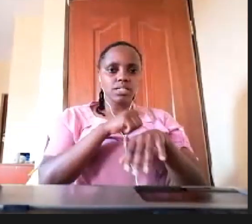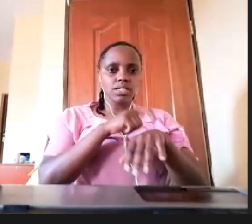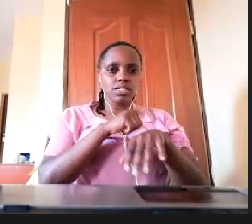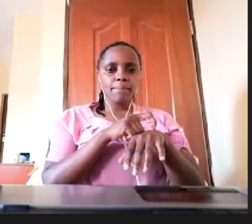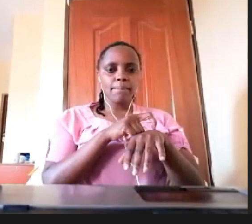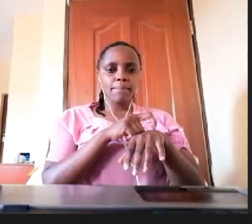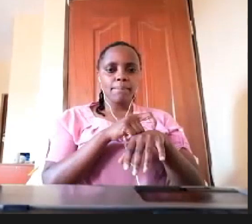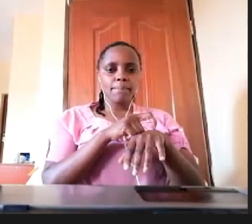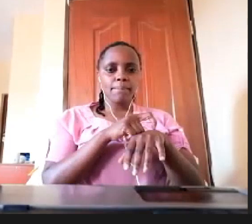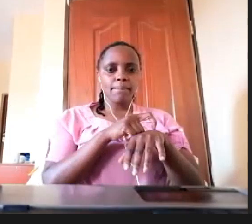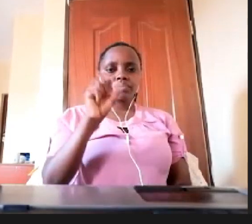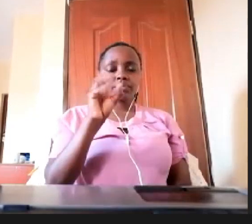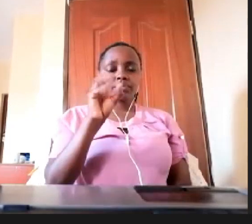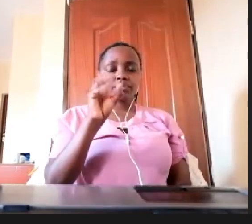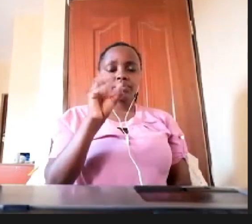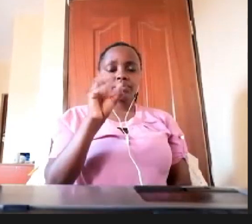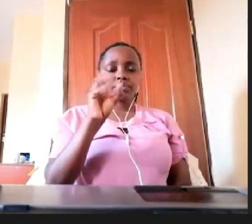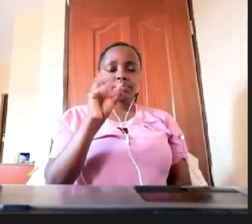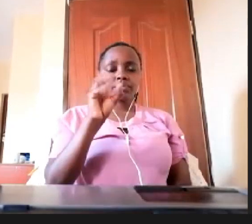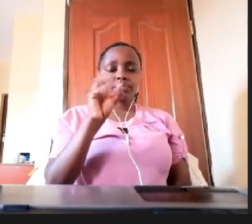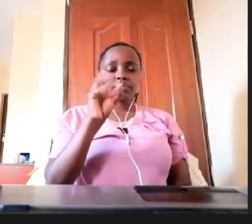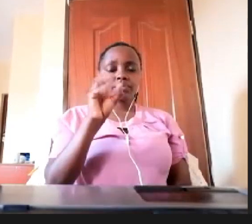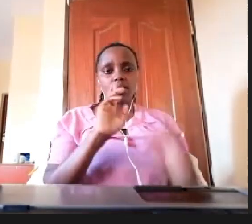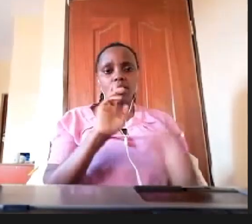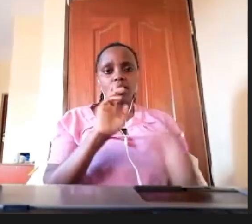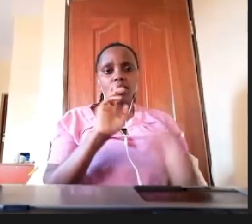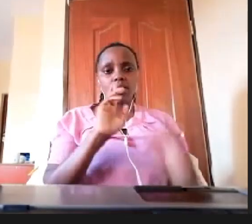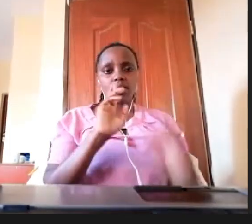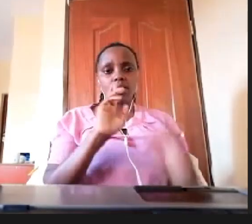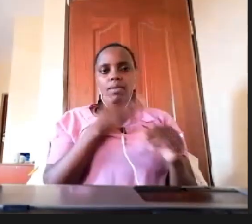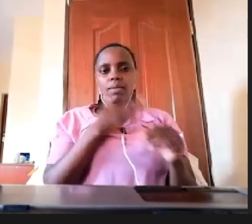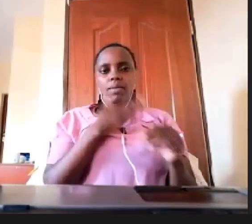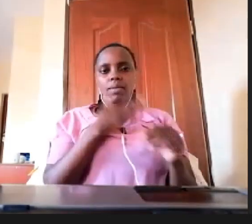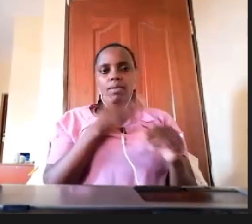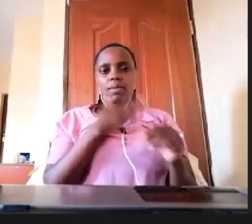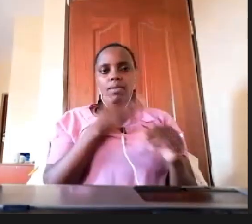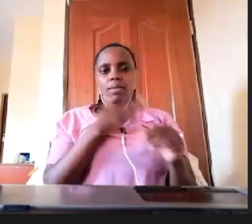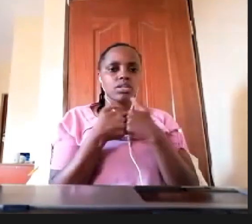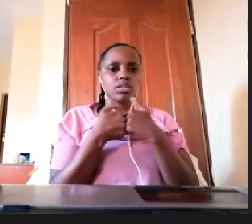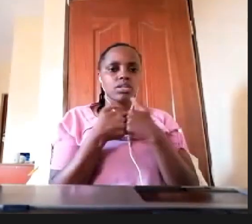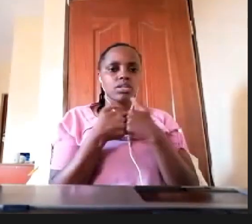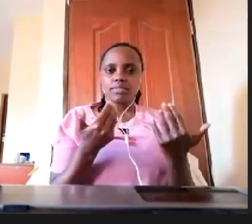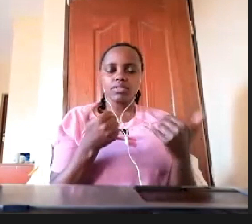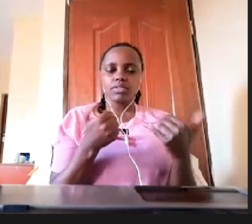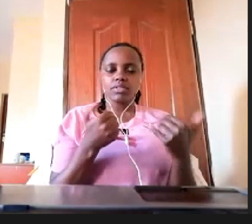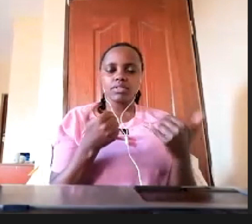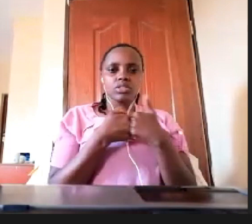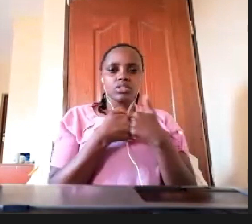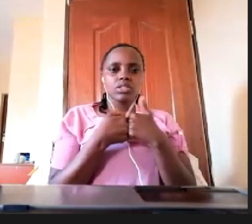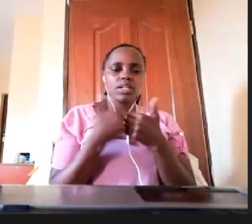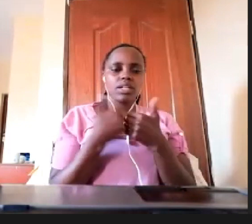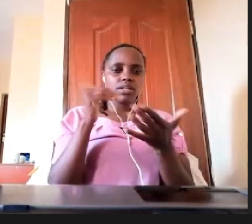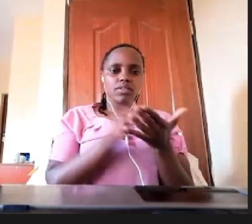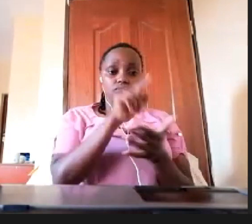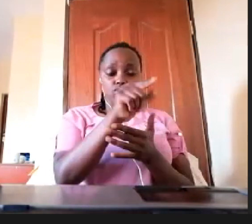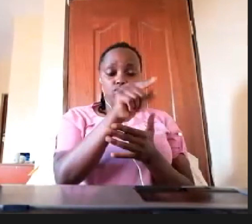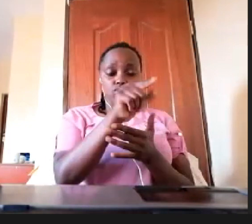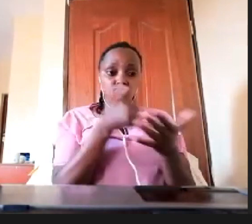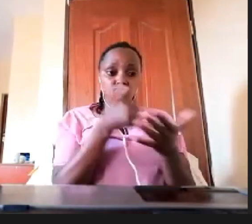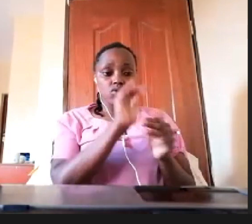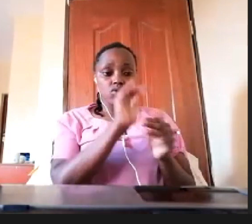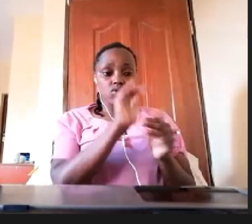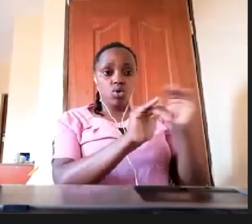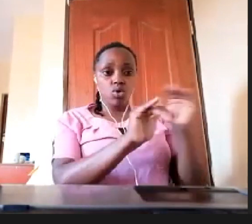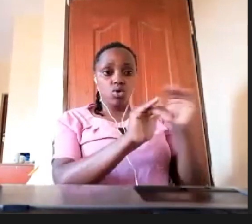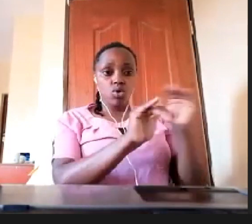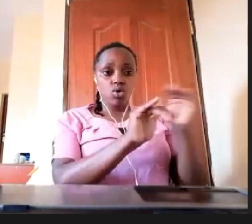time the CSOs are presenting their reports, please challenge them, and challenge them again. Did you